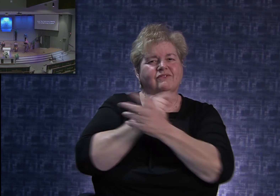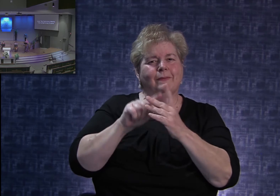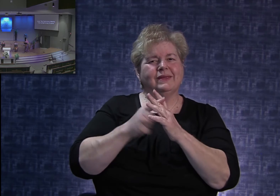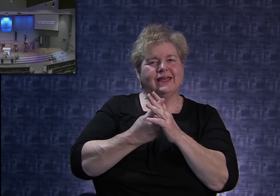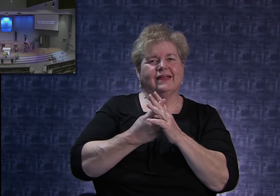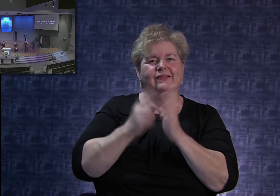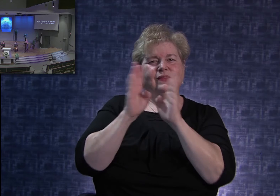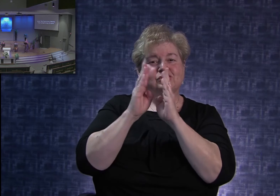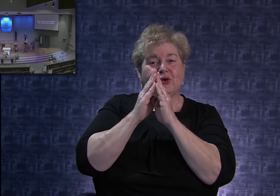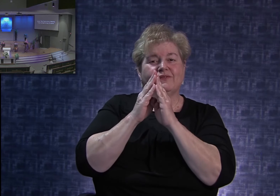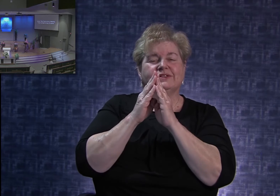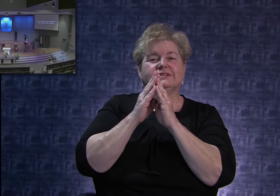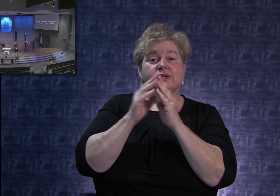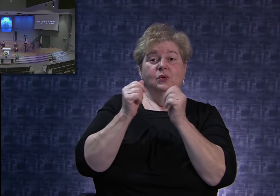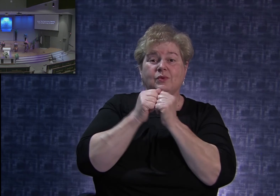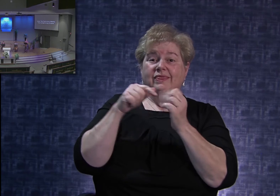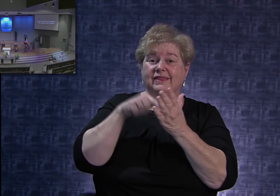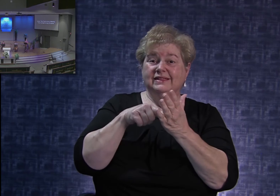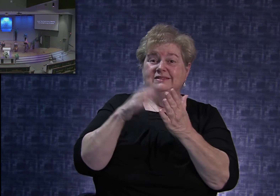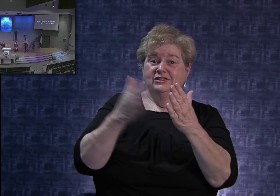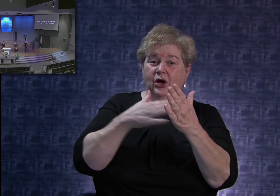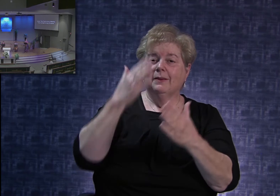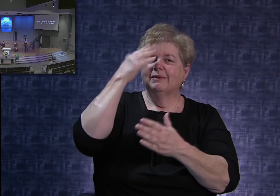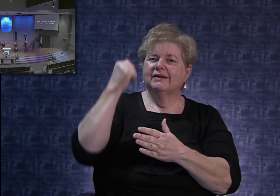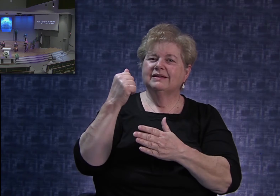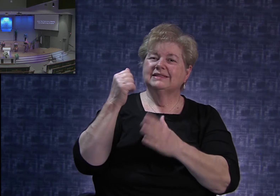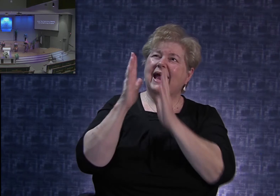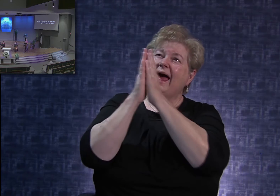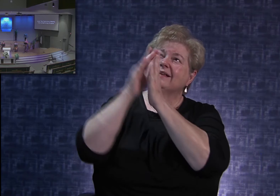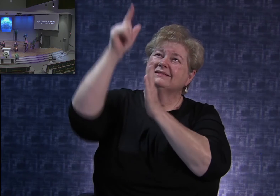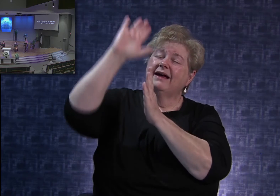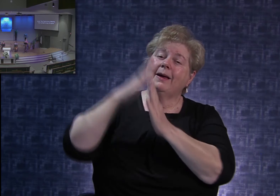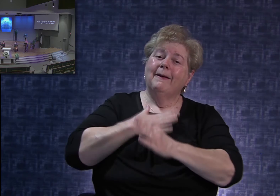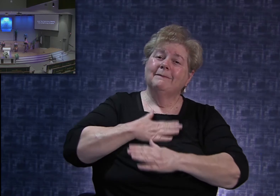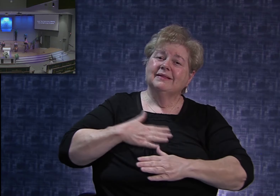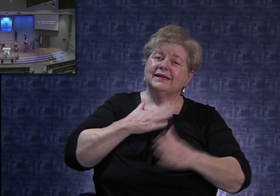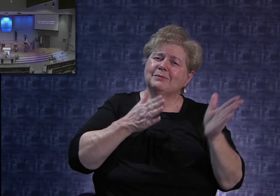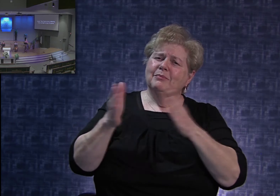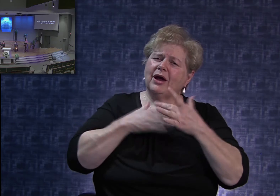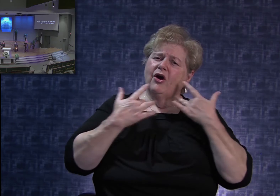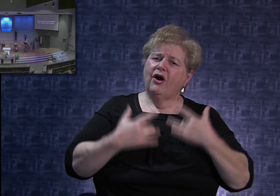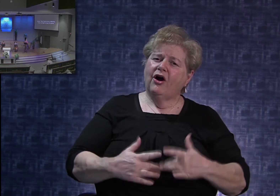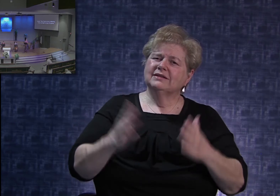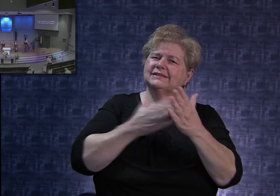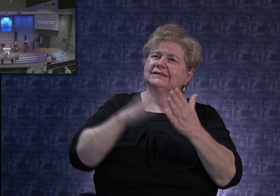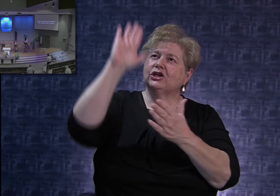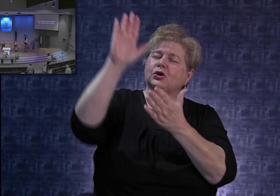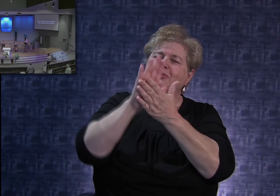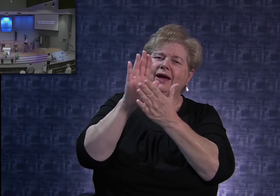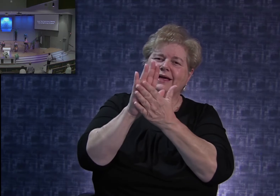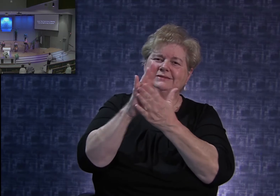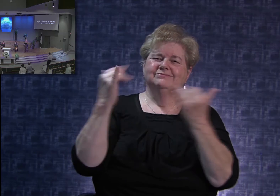song because it asks God to tune our hearts to sing his praise. Let's stand as we sing, Come Thou Fount of Every